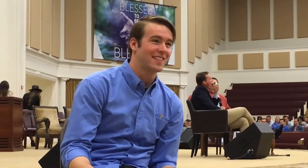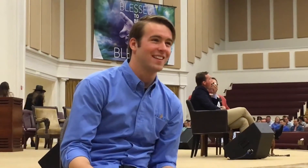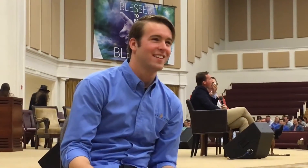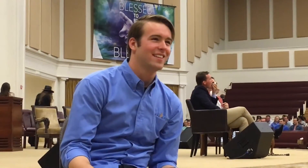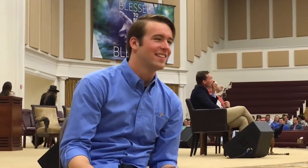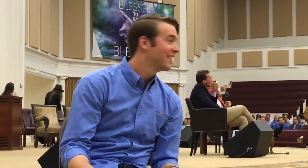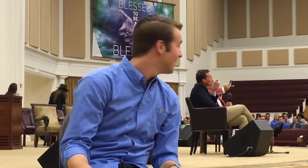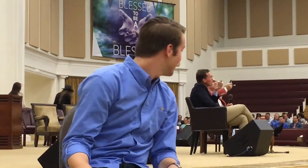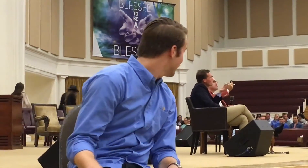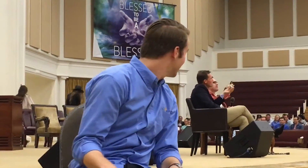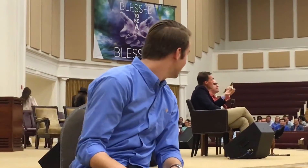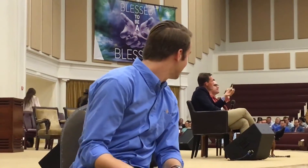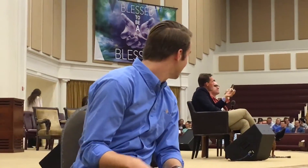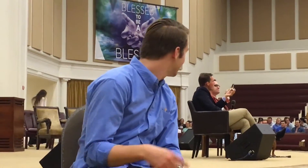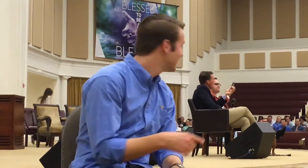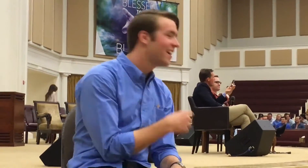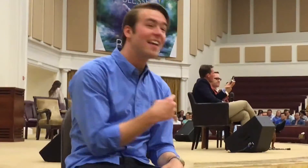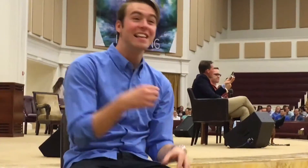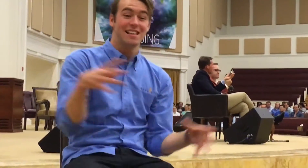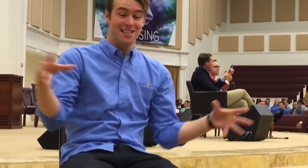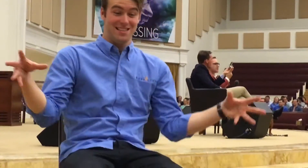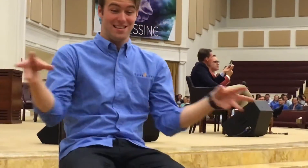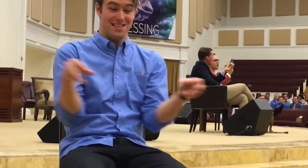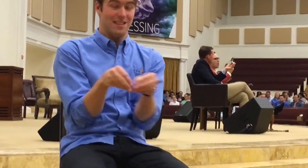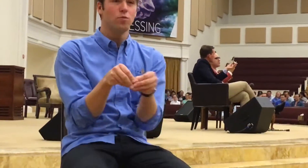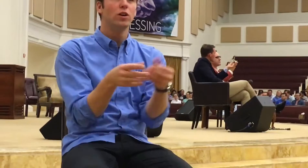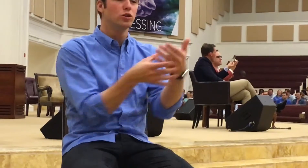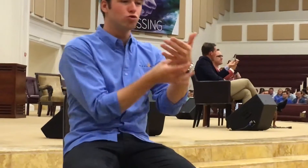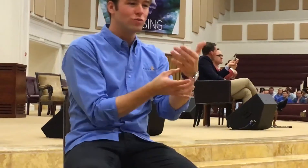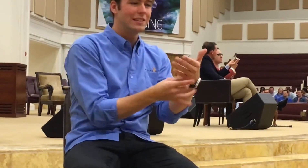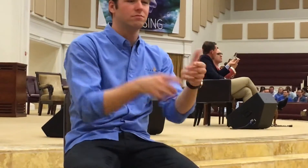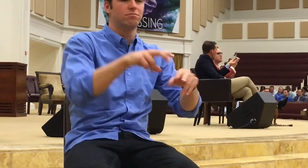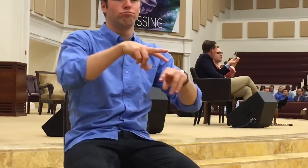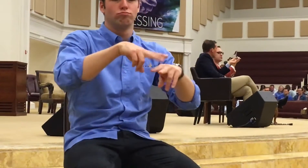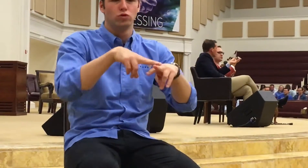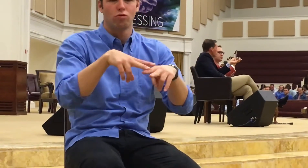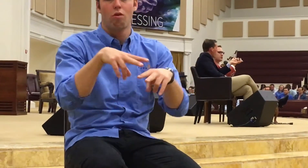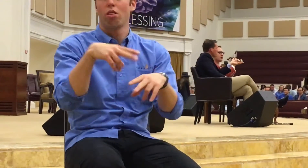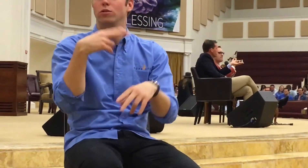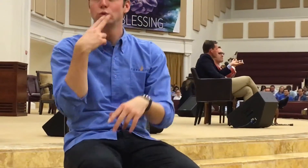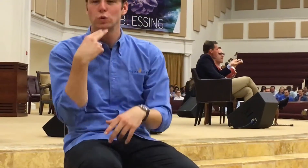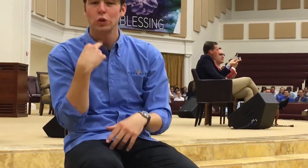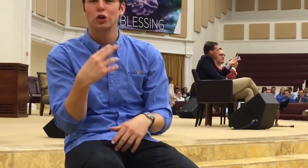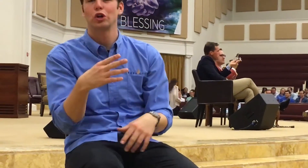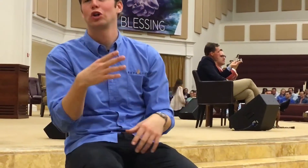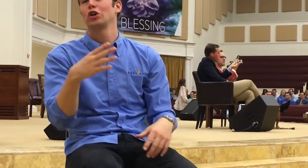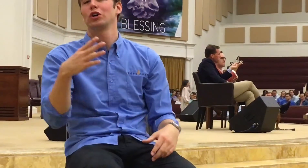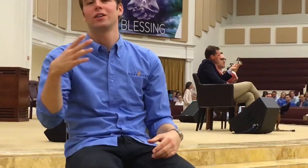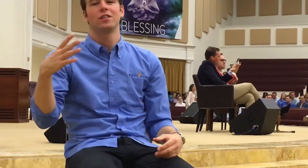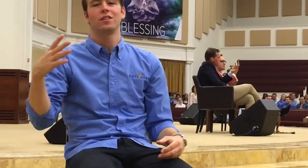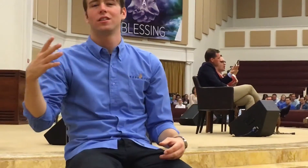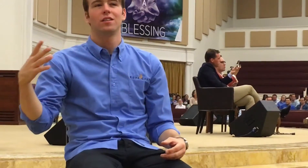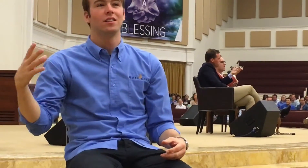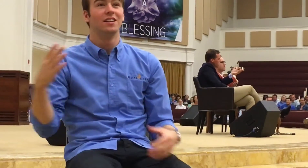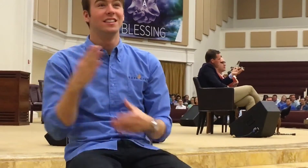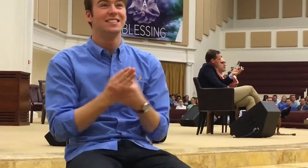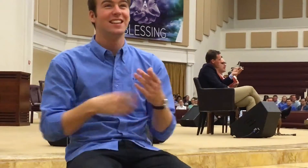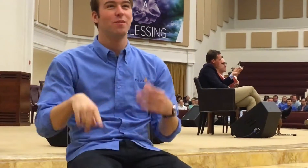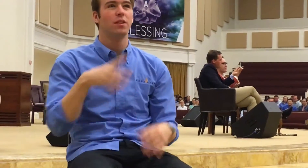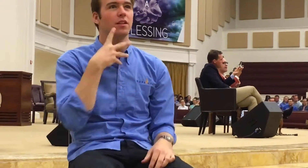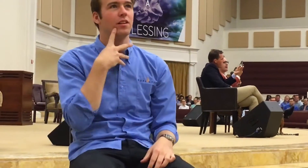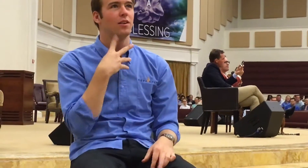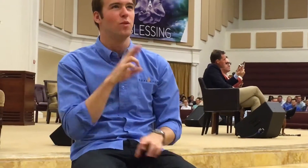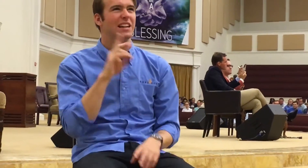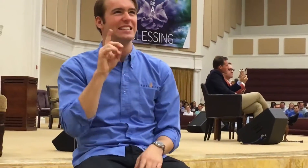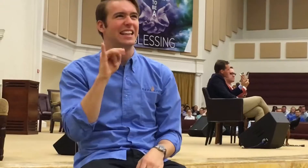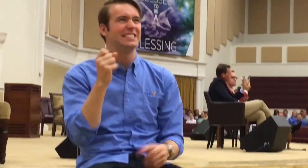In this bite is grease, salt, sugar. Some of y'all are ready to go to